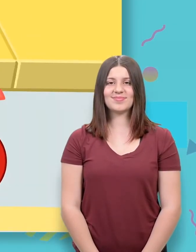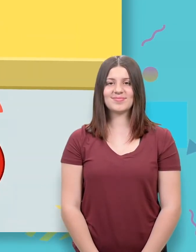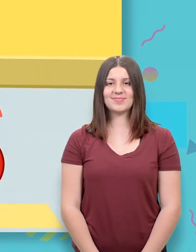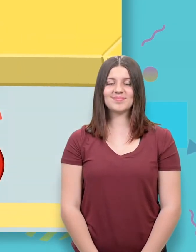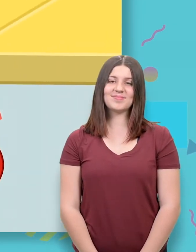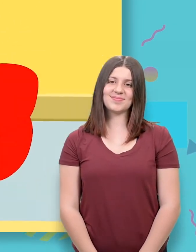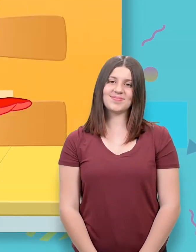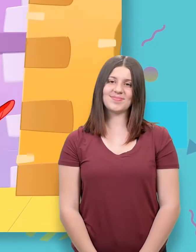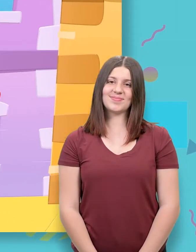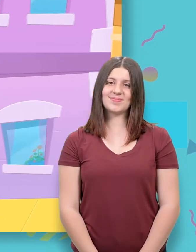There we go!